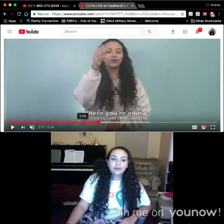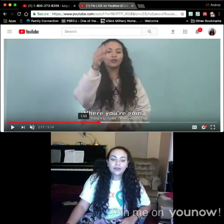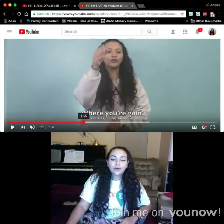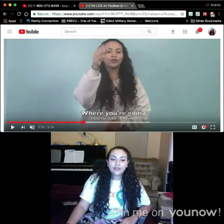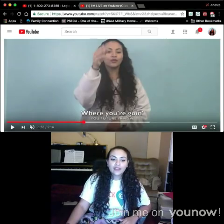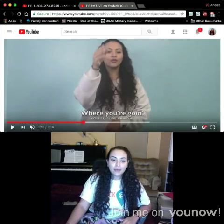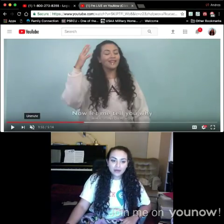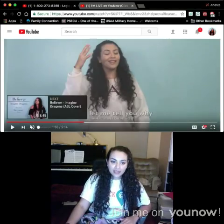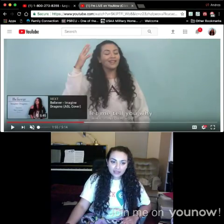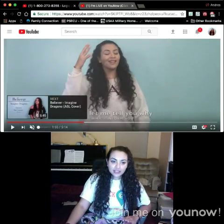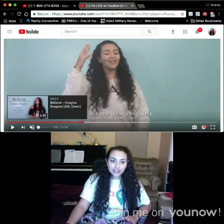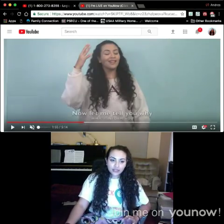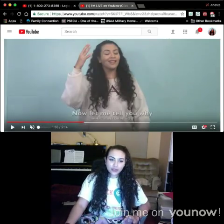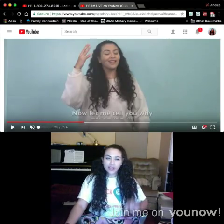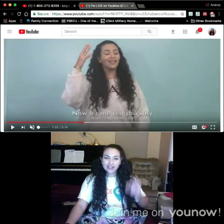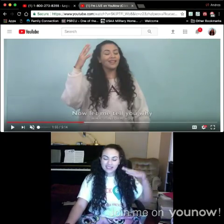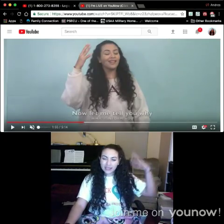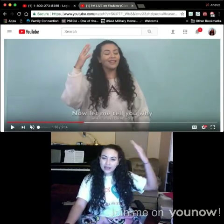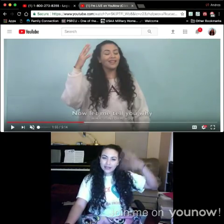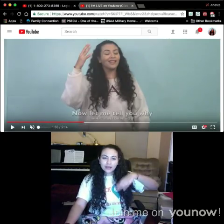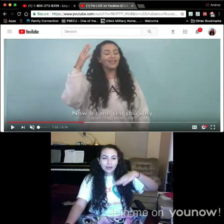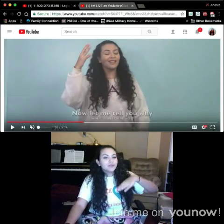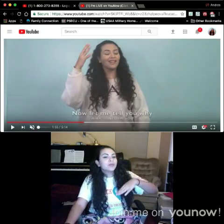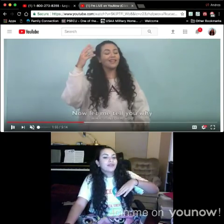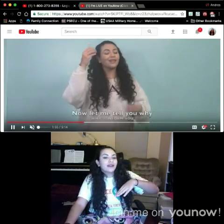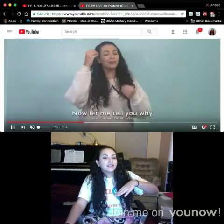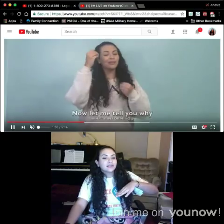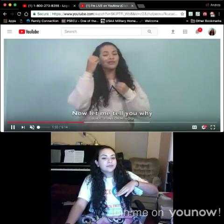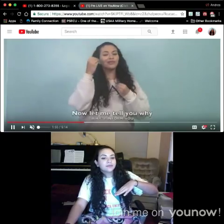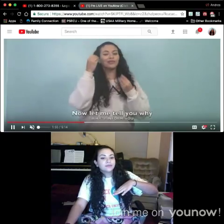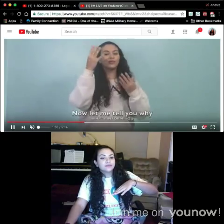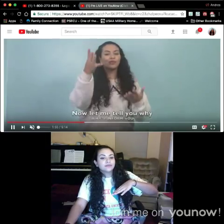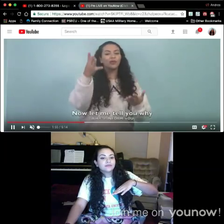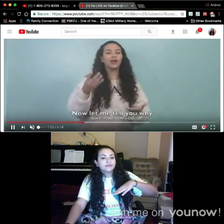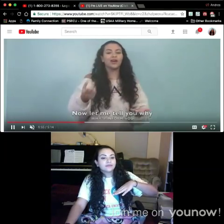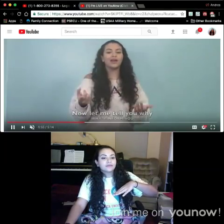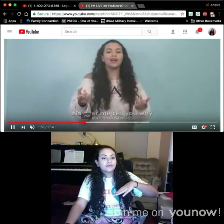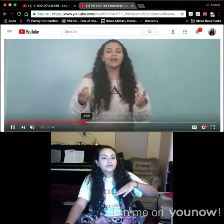I'm going to go over that part again just to show you that it's like, it comes pretty fast.